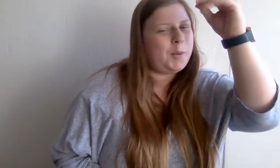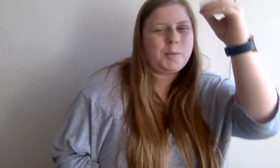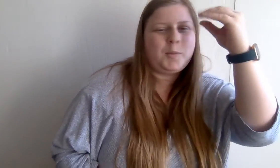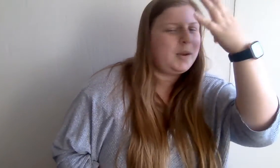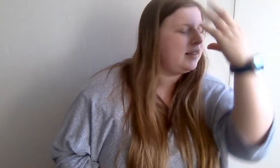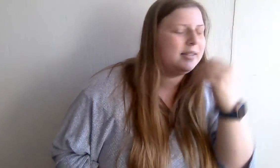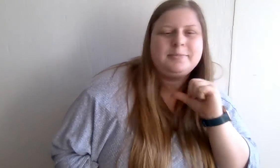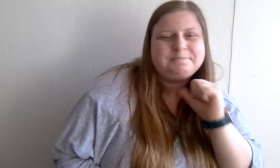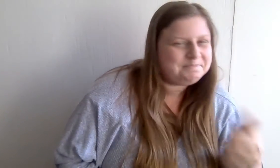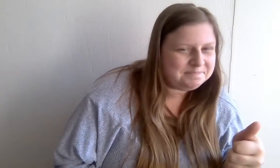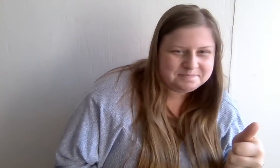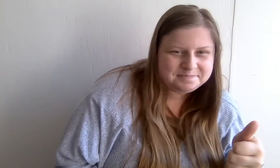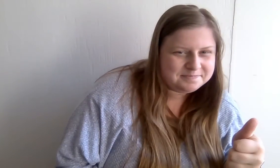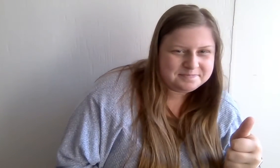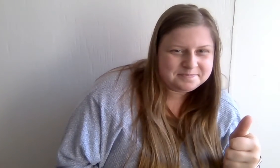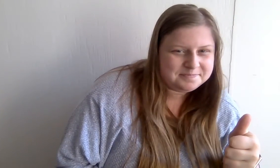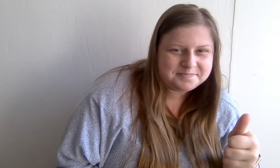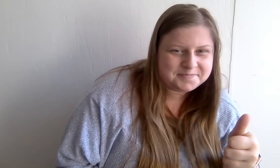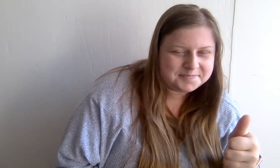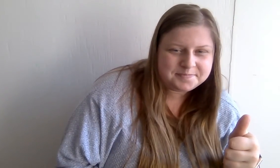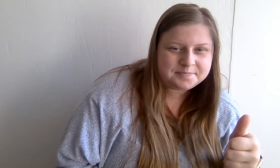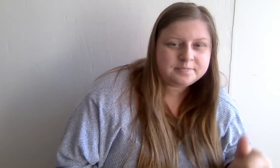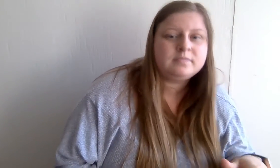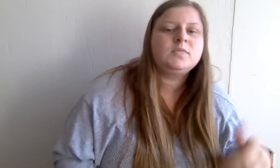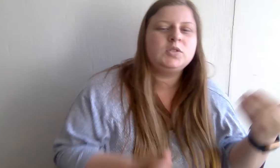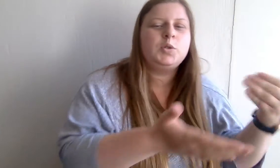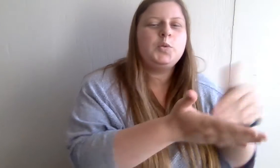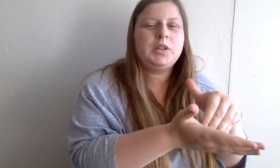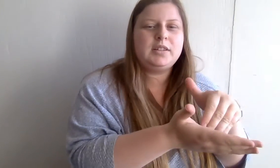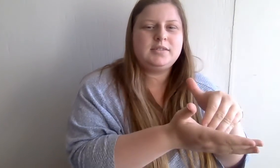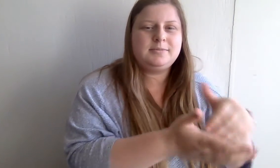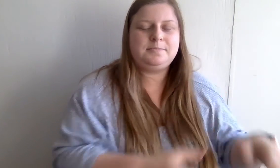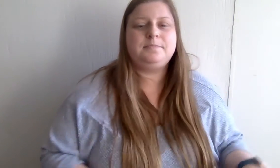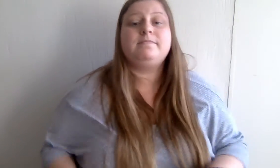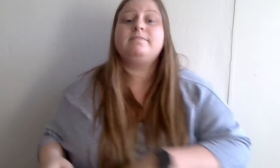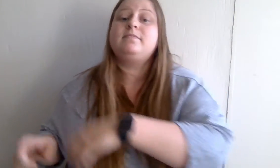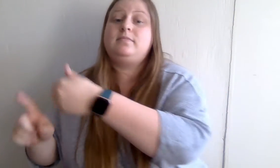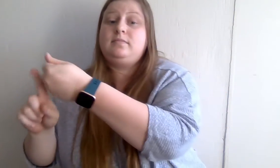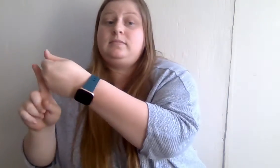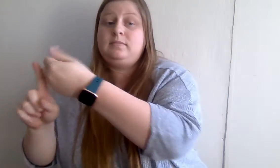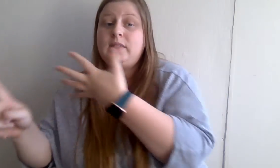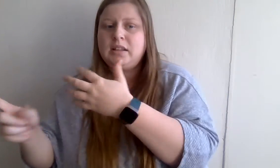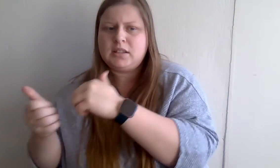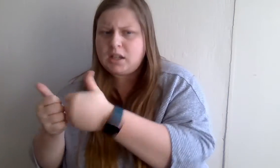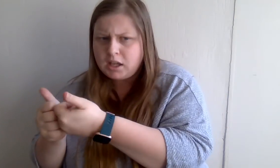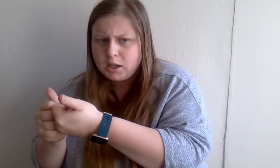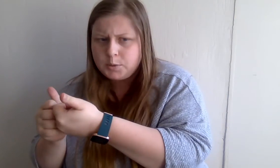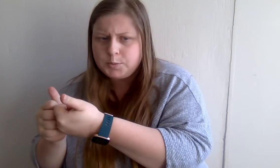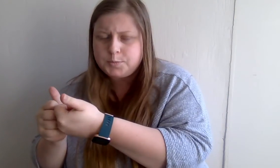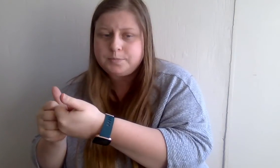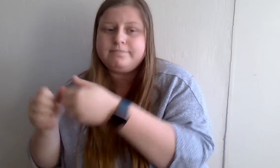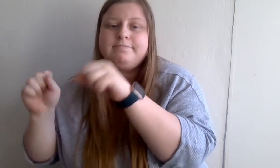You can also make the sentence a negative. The boy's not asleep.